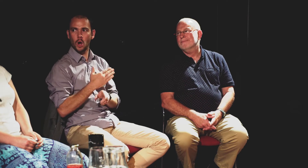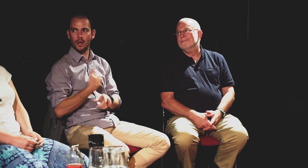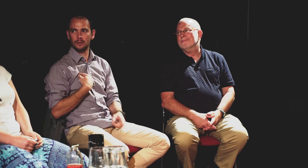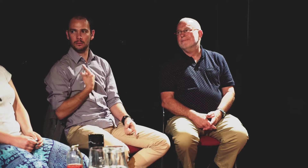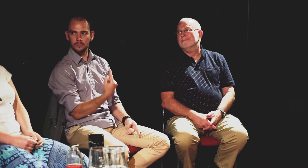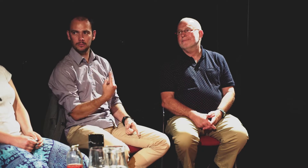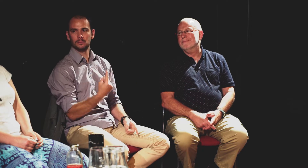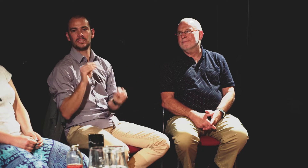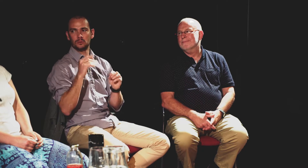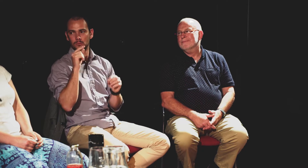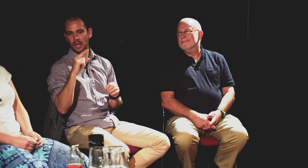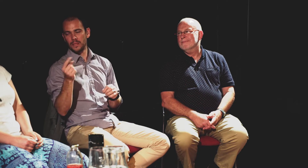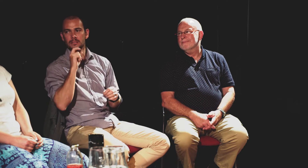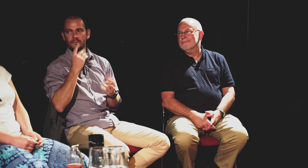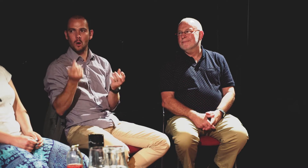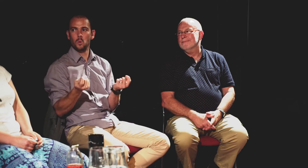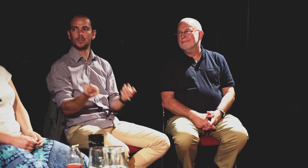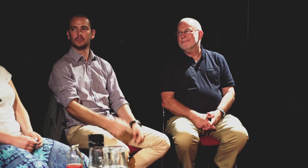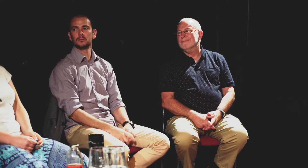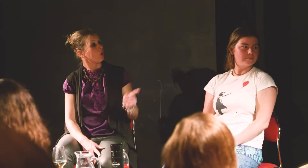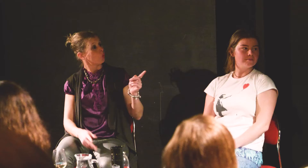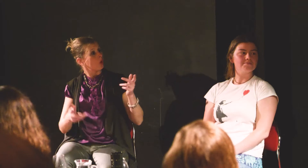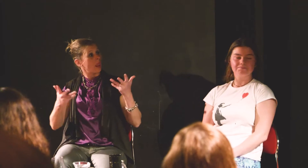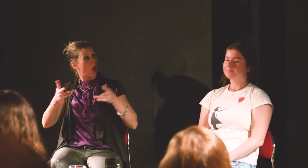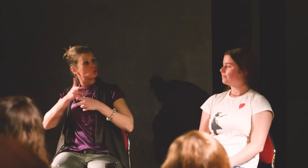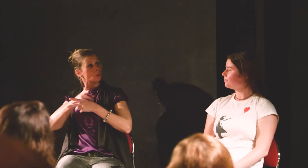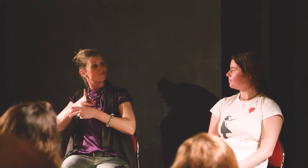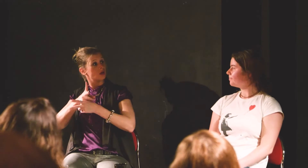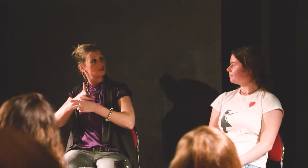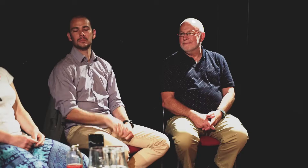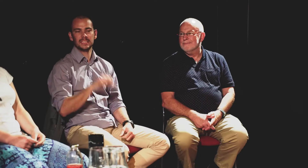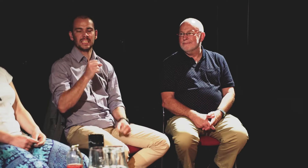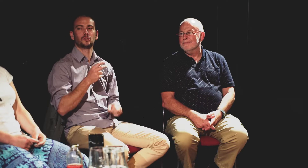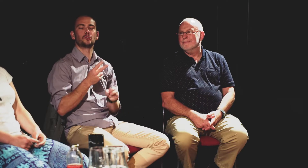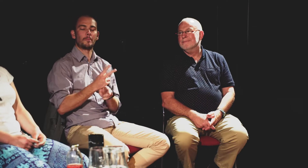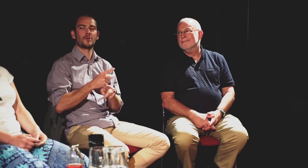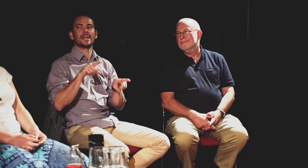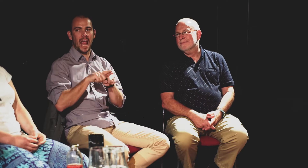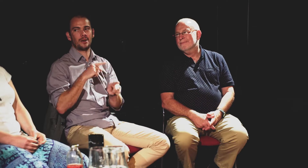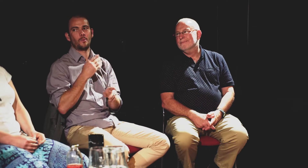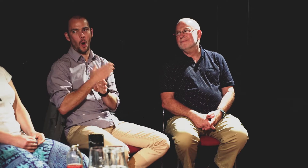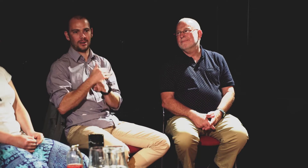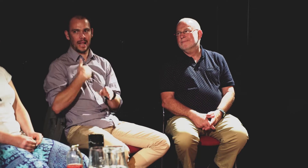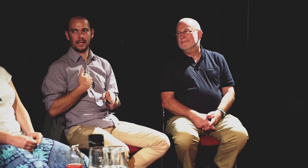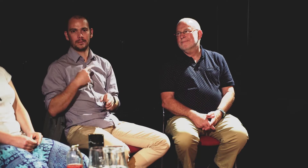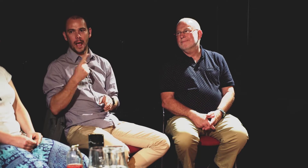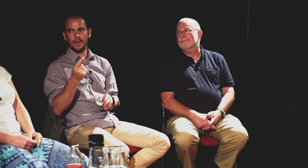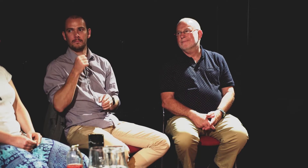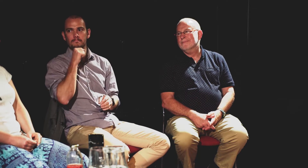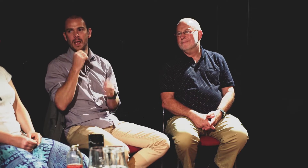we sold the business again, and my new boss now owns it, but I continue to work for him in the company. So you're supervising? Yes, that's